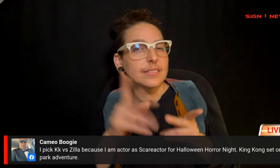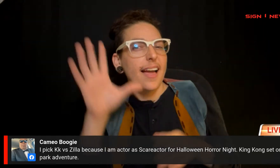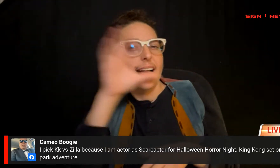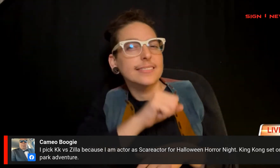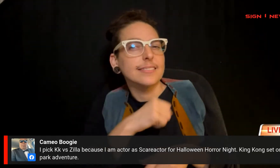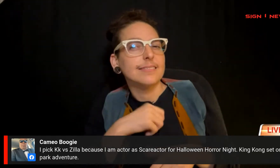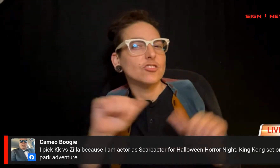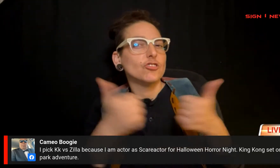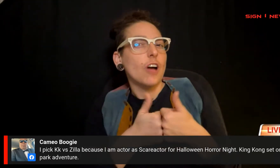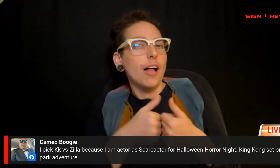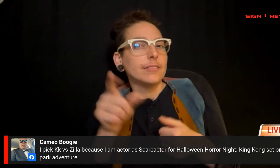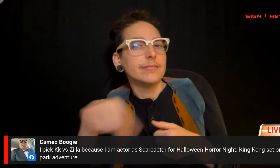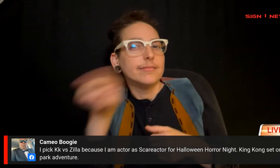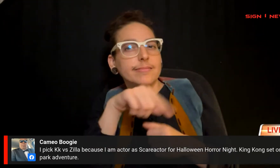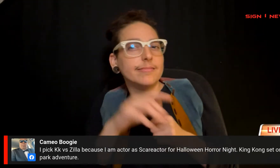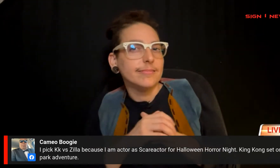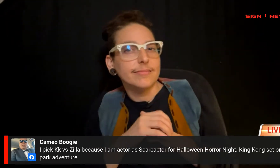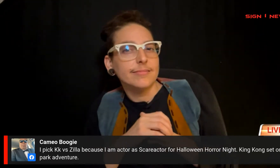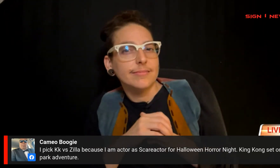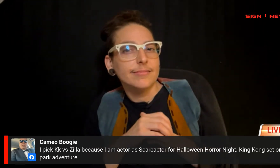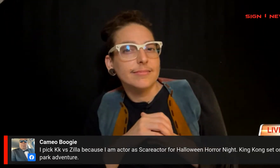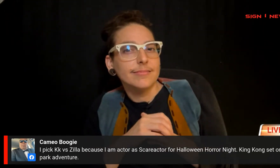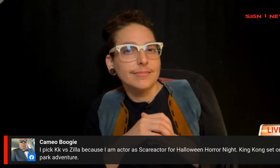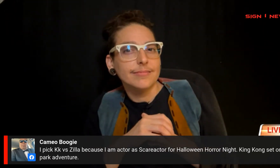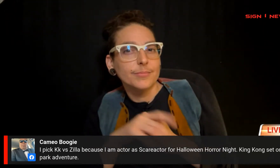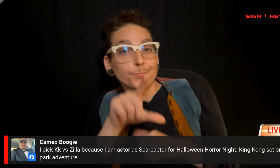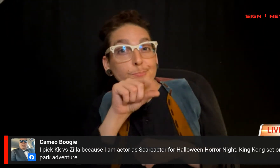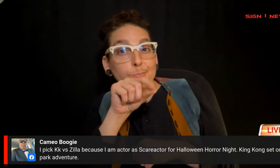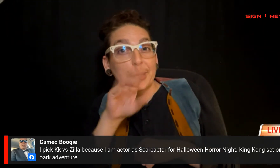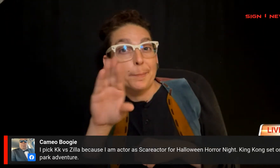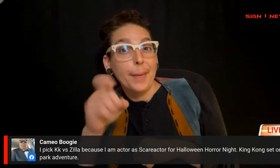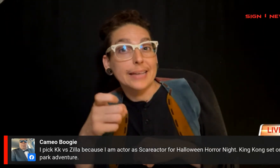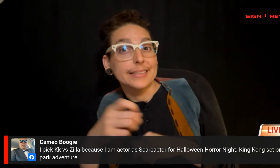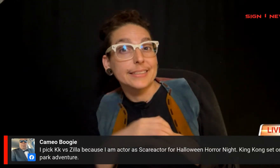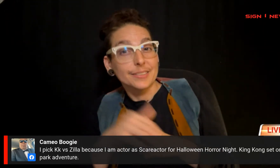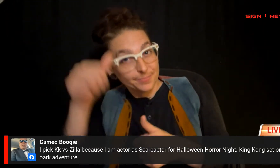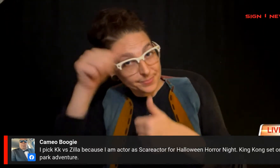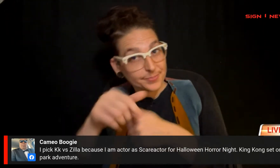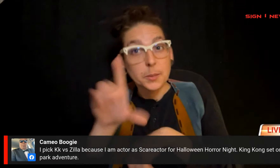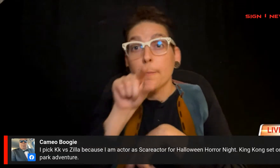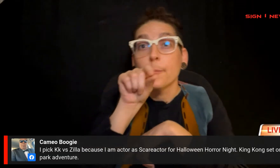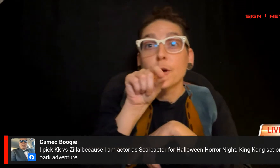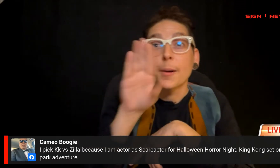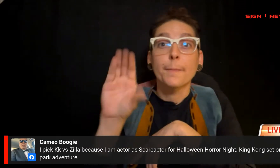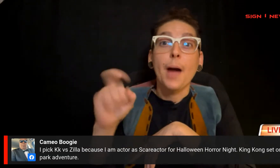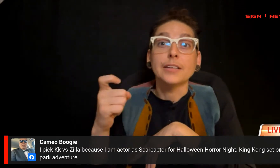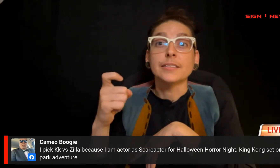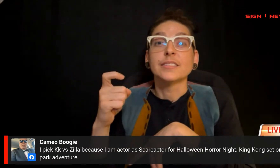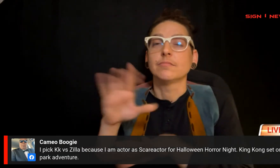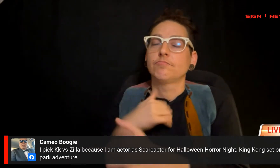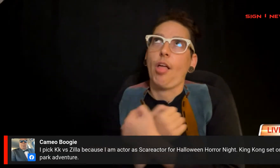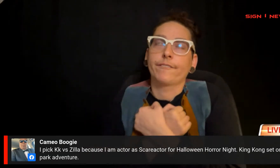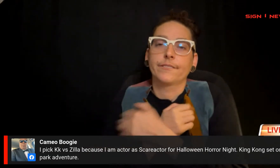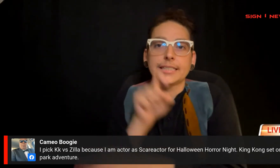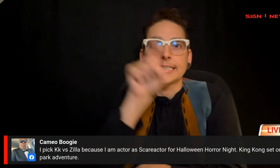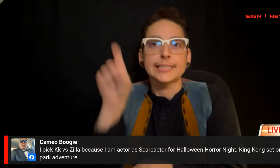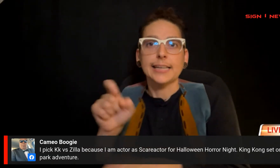And remember the movie that kinda copied The Quiet Place? I challenge you. Do you guys know what it word was? It was Bird Box. I love